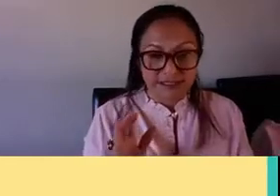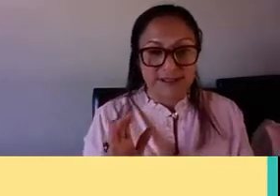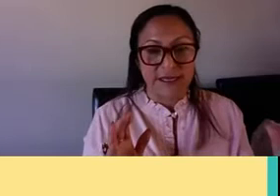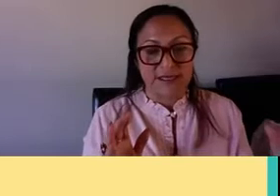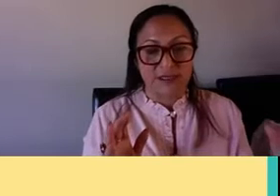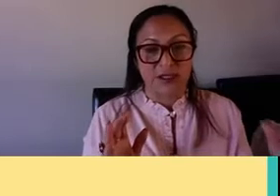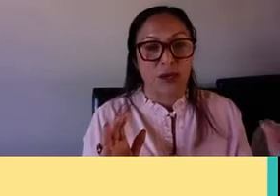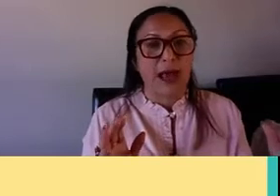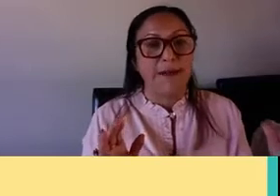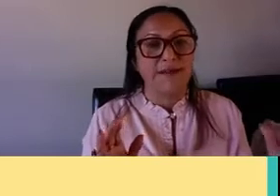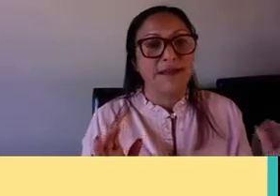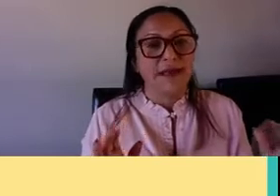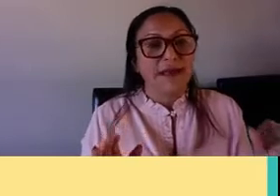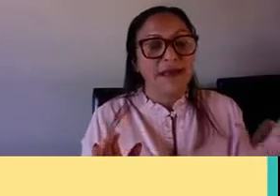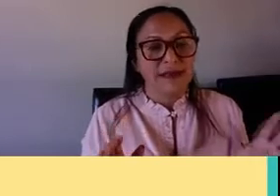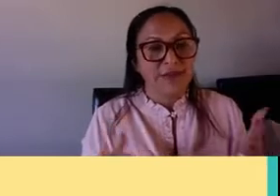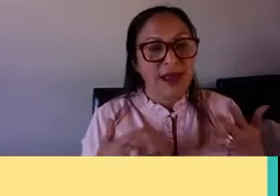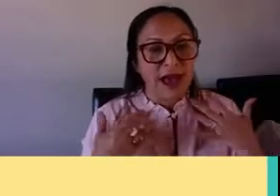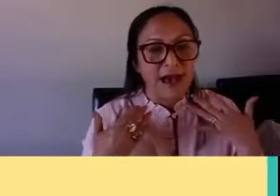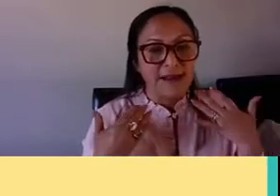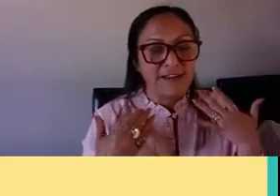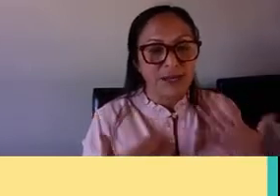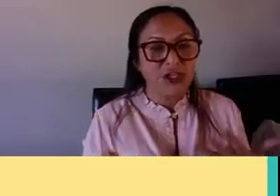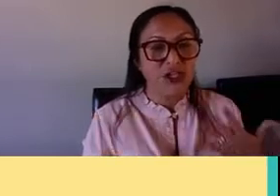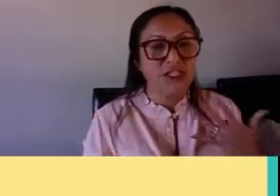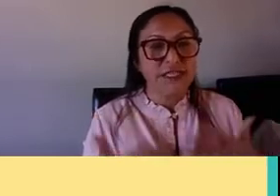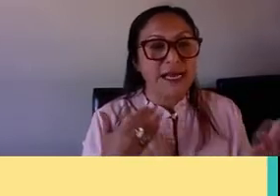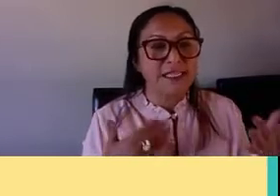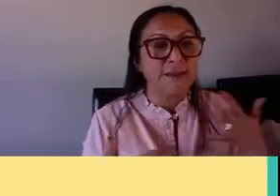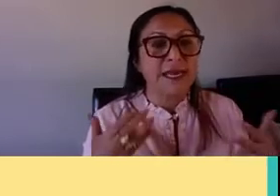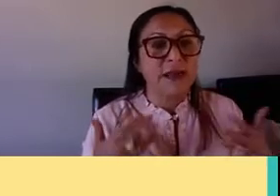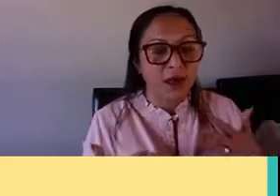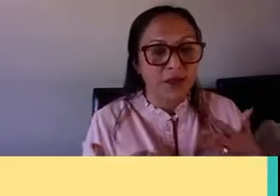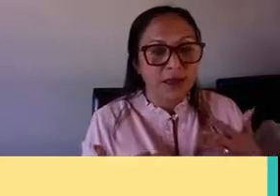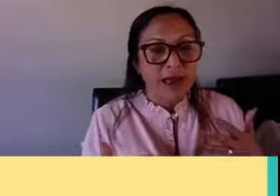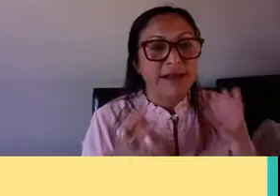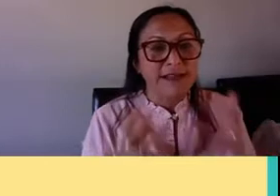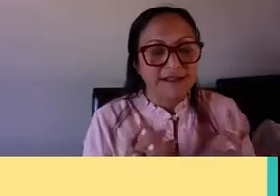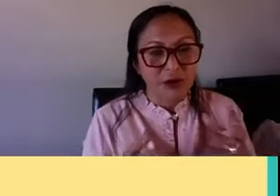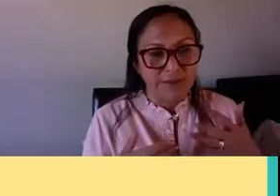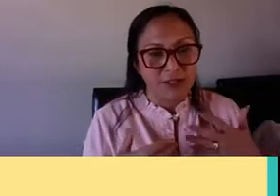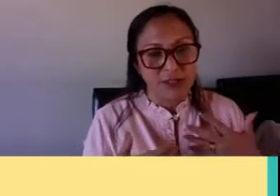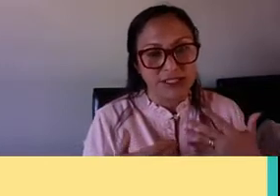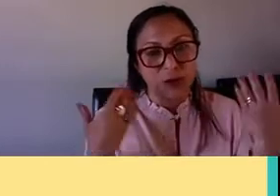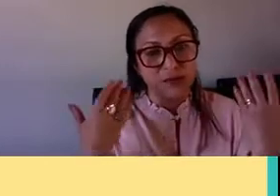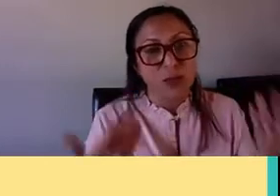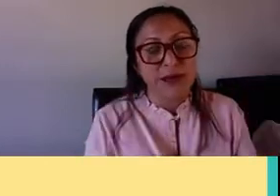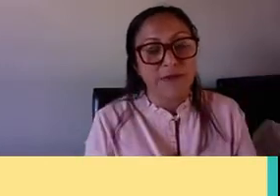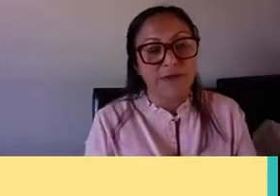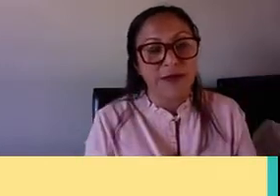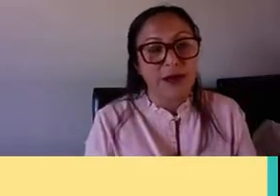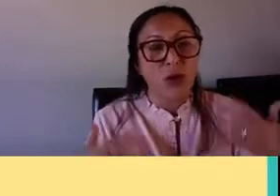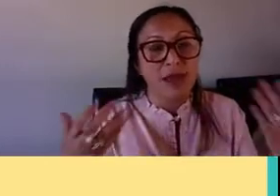reverse is what happens is if they had a speech delay to begin with, at least they're able to express what